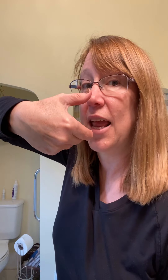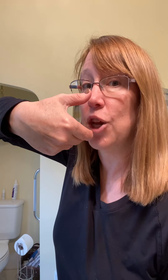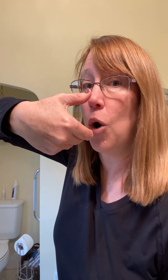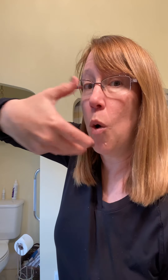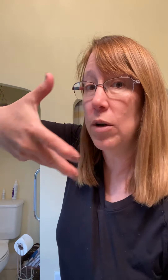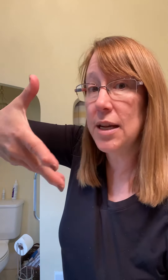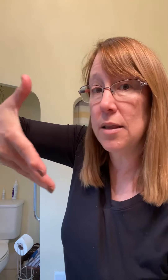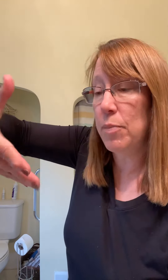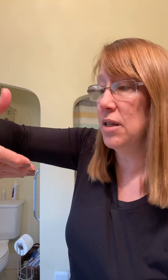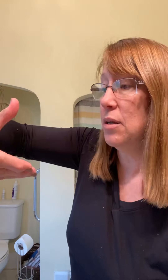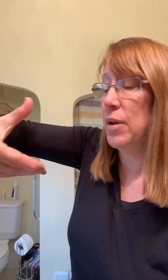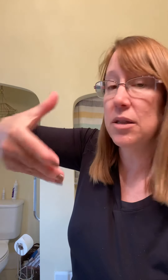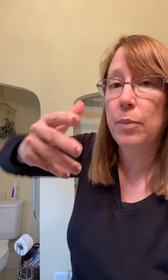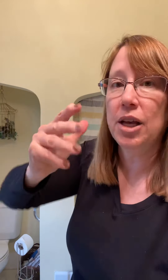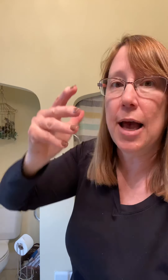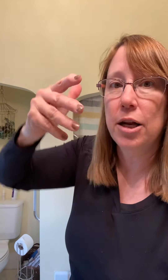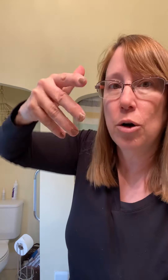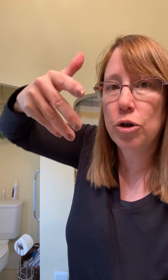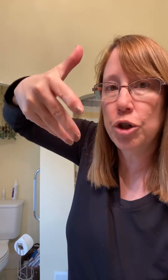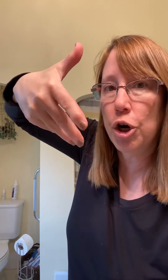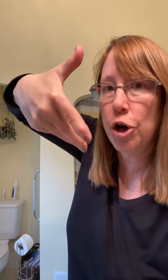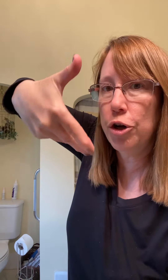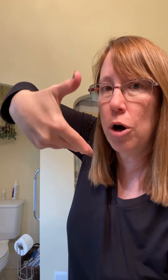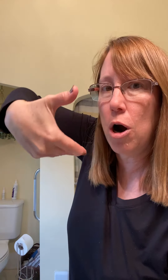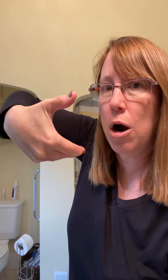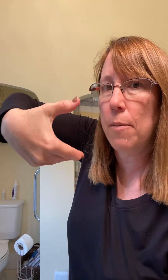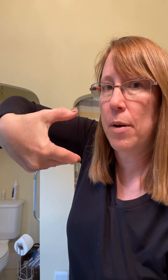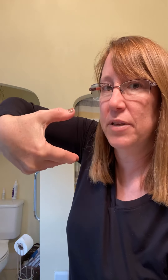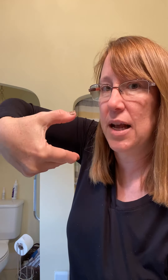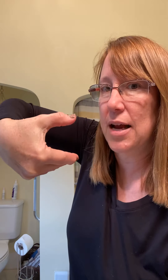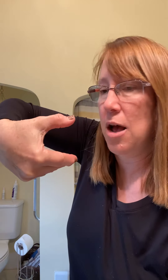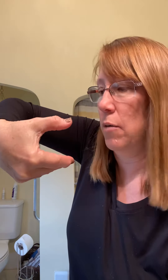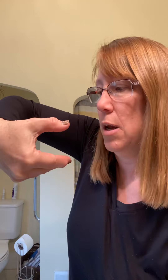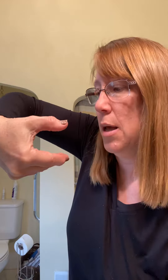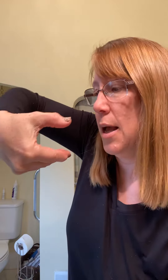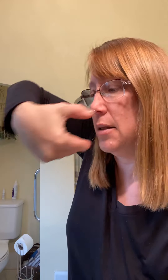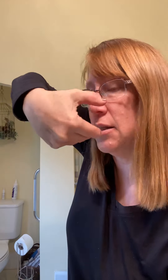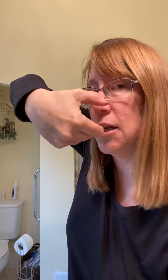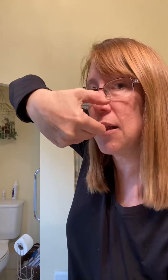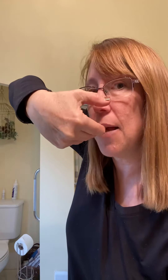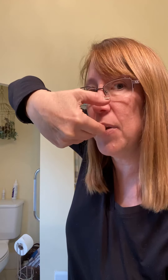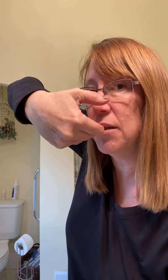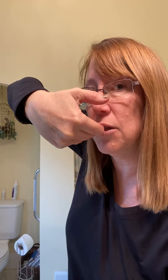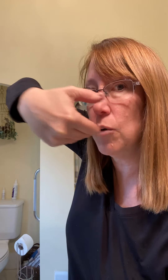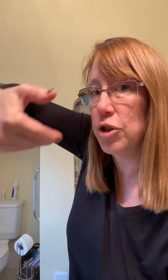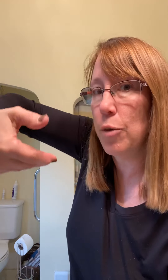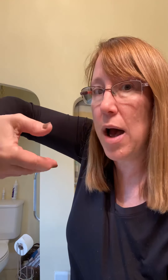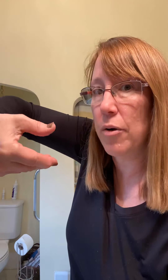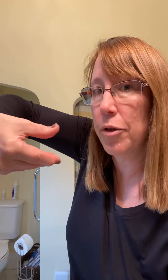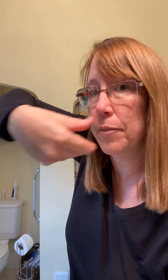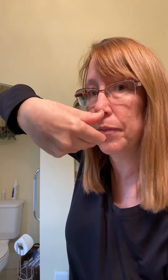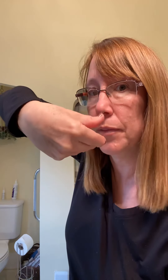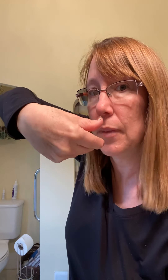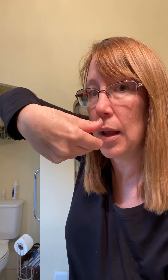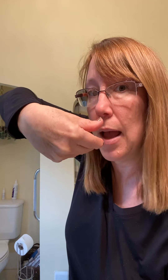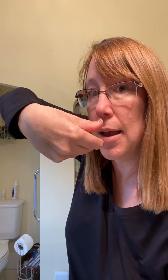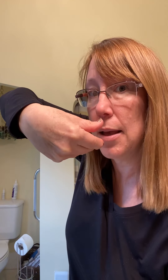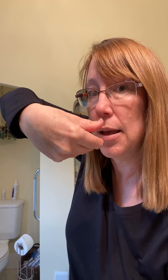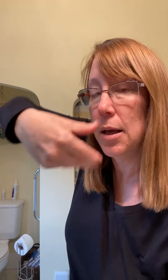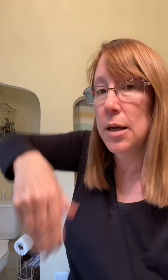you're holding the piece of pizza, but you got to turn your arm upside down and stick that pizza towards your mouth. Okay?